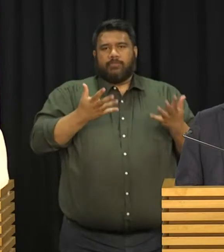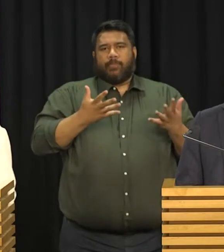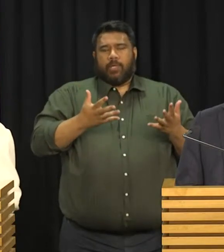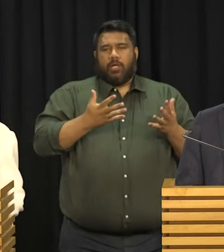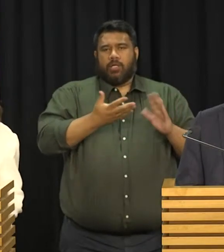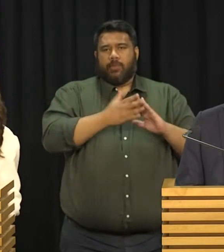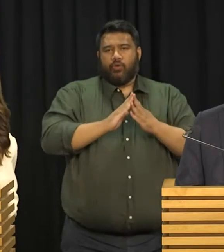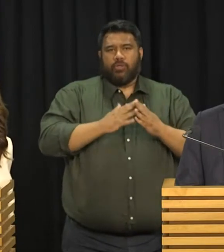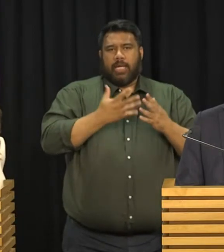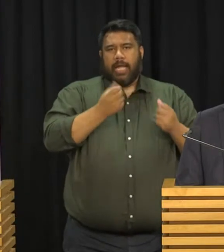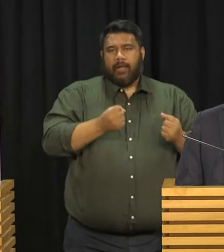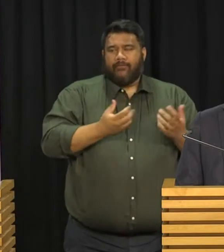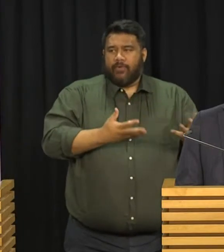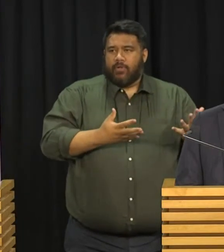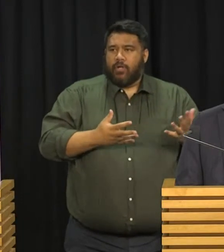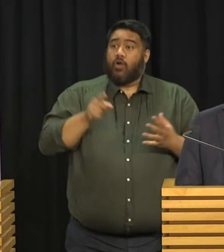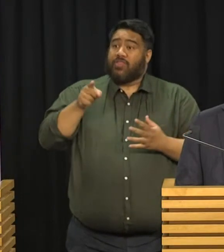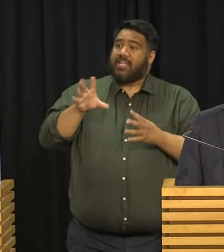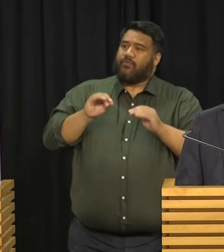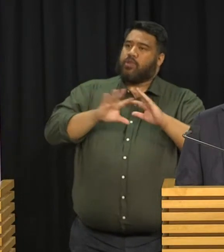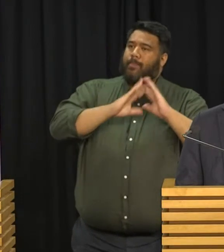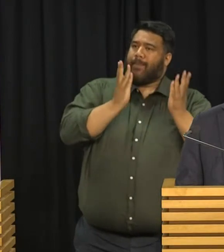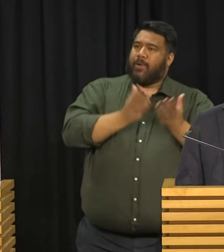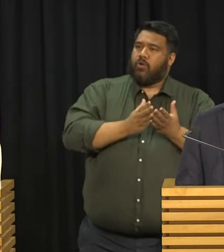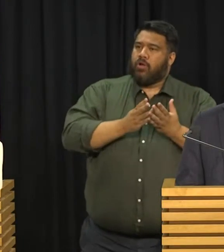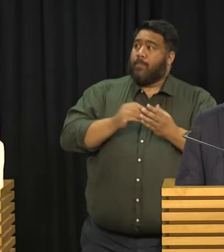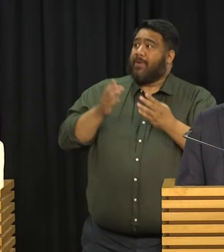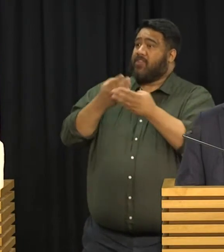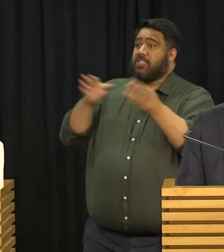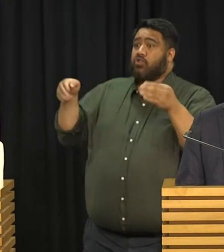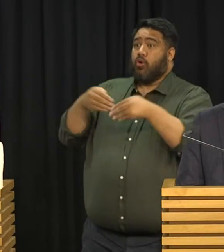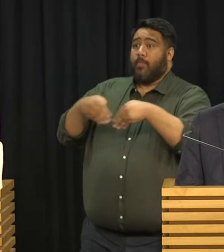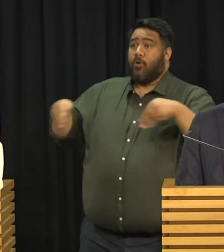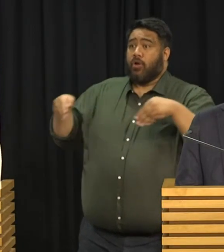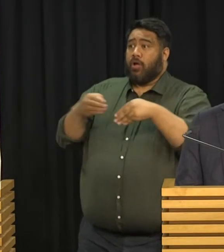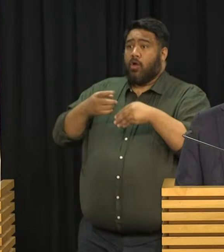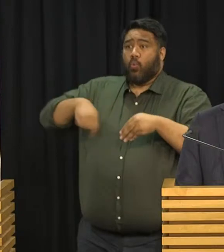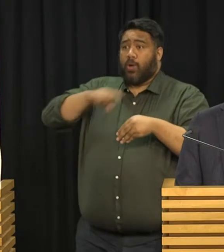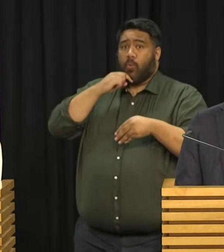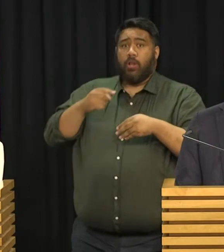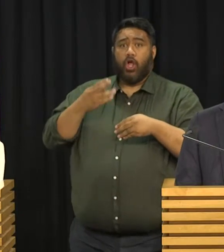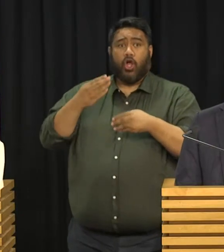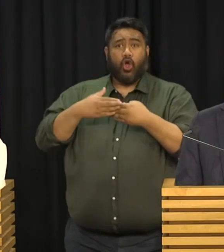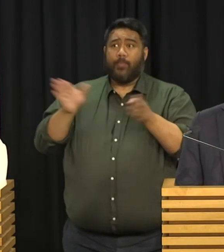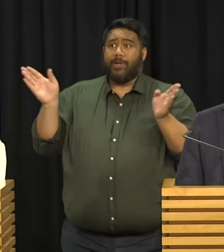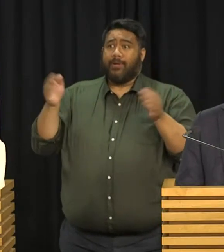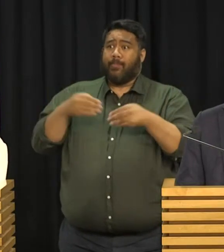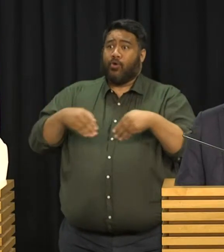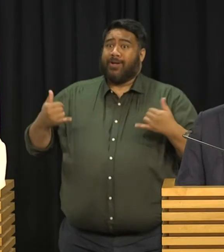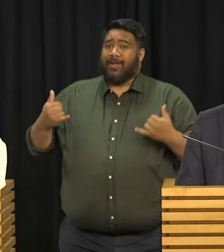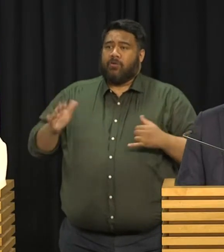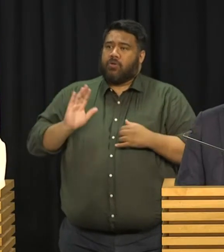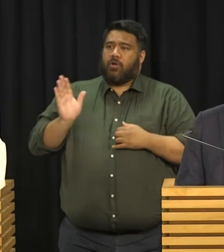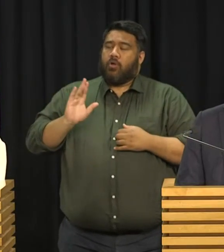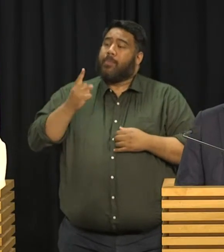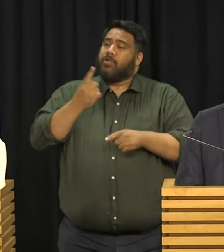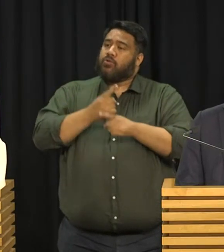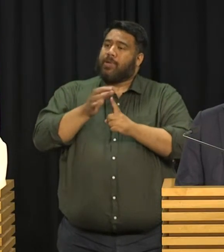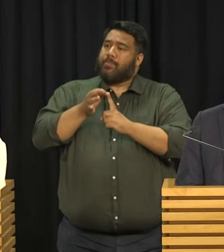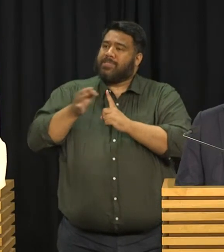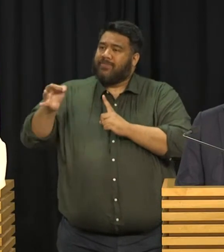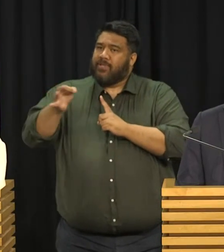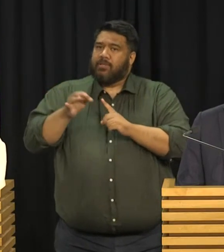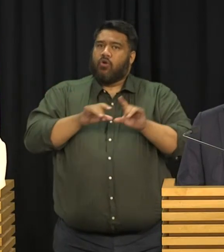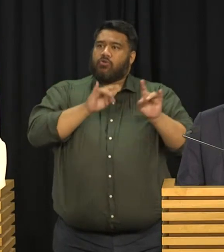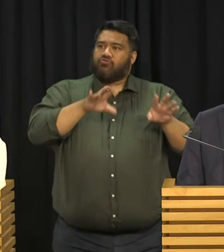point where you That's for the bubbles, though, not the general border. No one's suggesting that we'll be opening up the borders generally at present. So in terms of the Pacific and Australia,